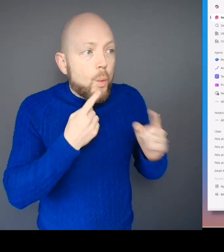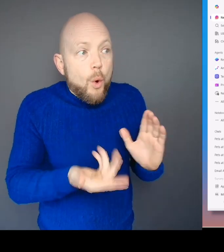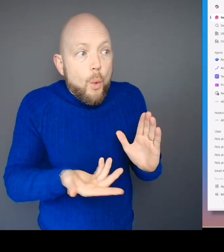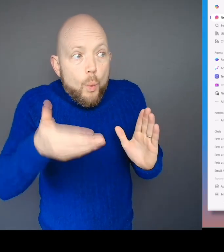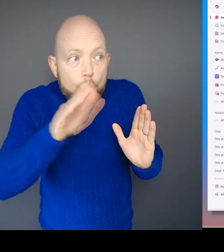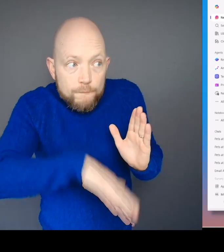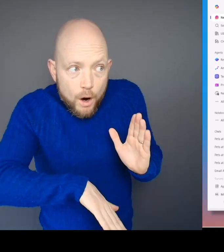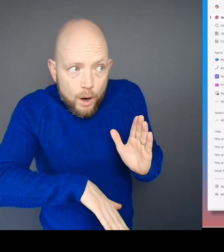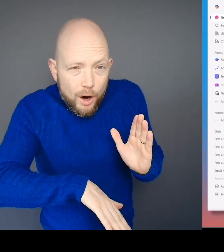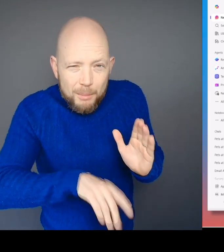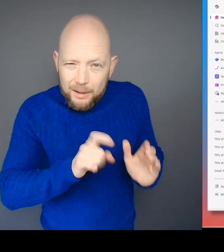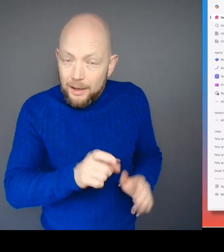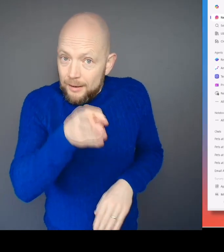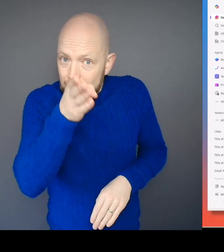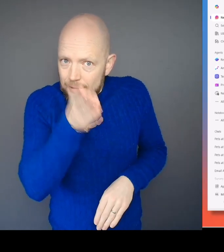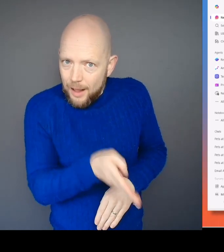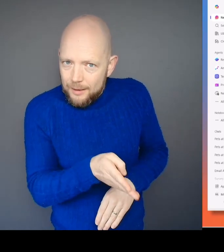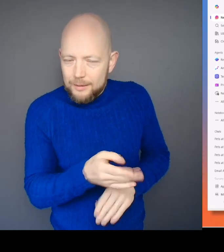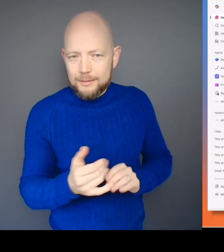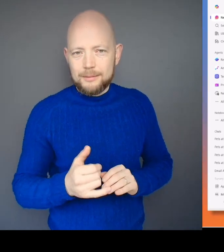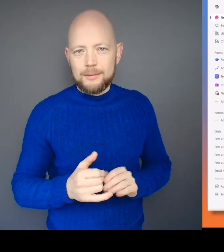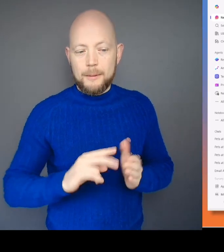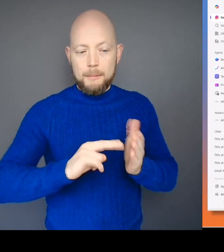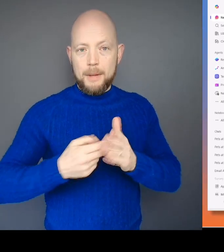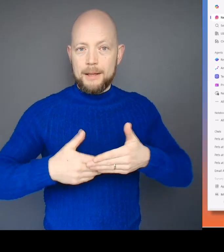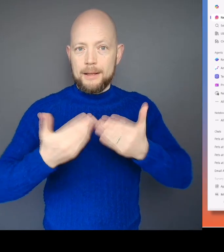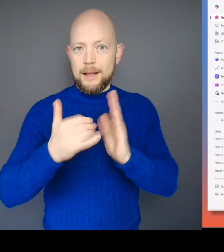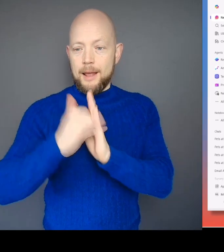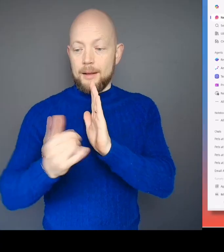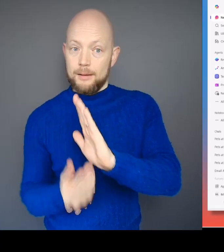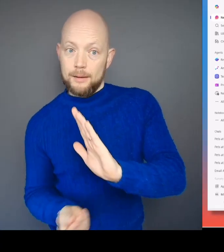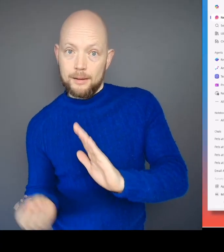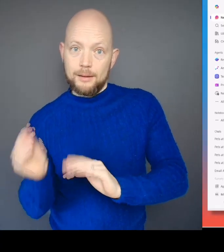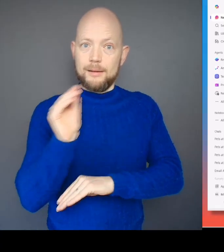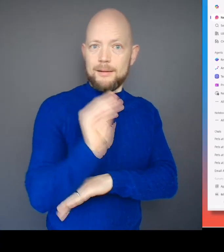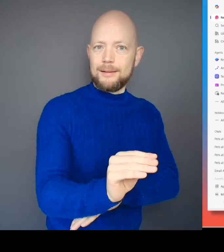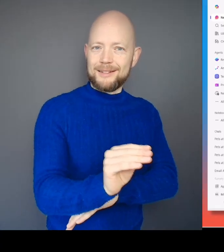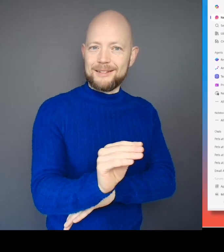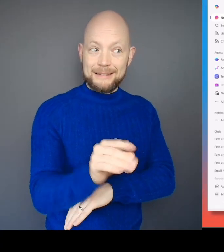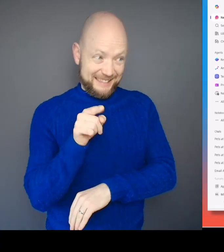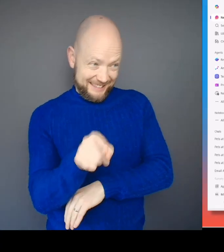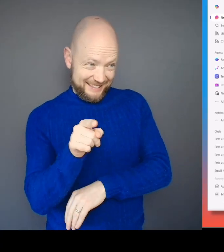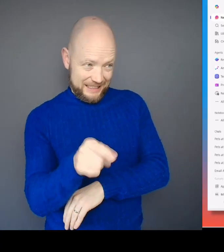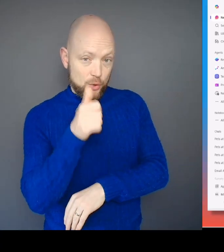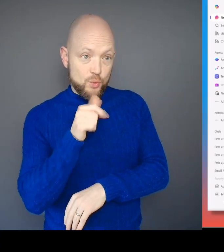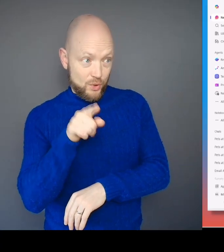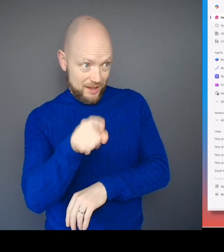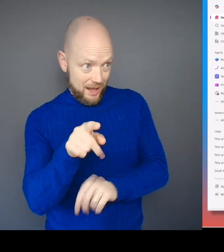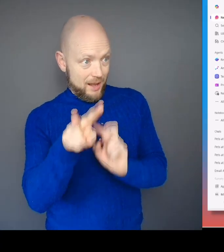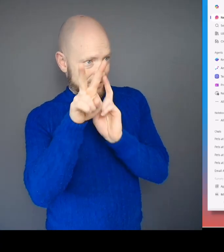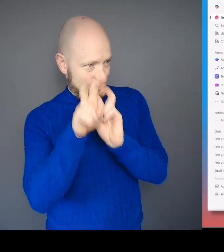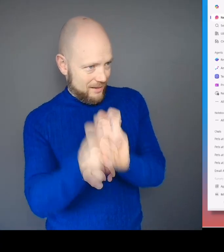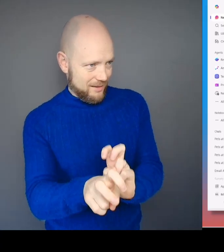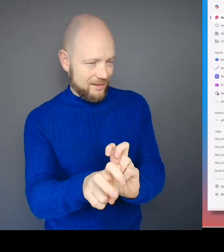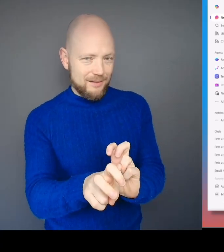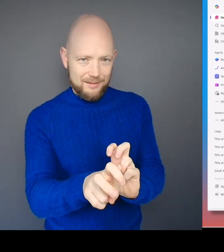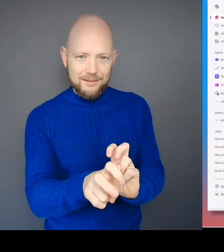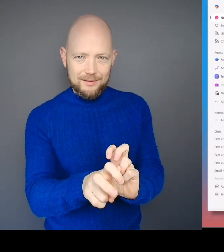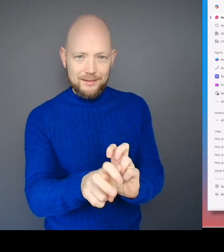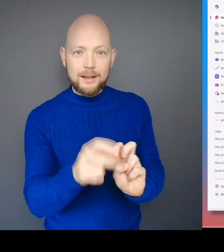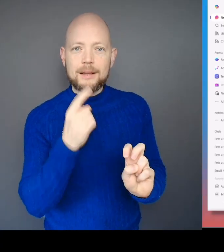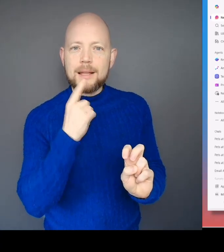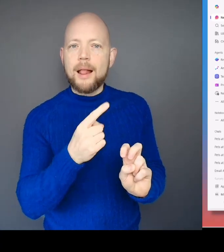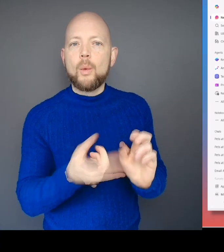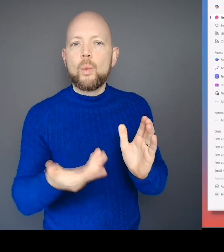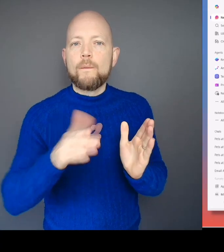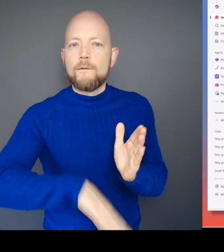that / to bring up the document, and I've got this Pets at Work planning day, which is in there, so I'm pointing it directly to the place